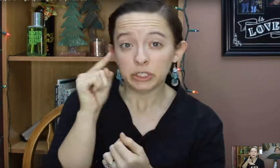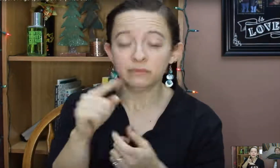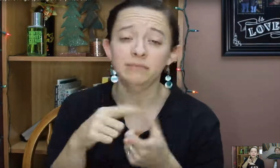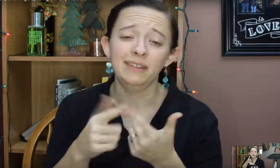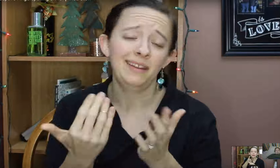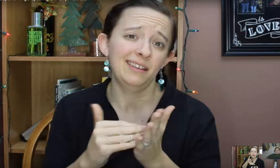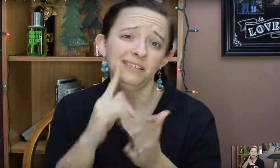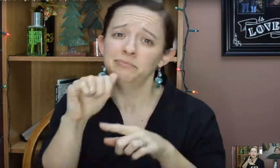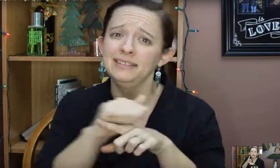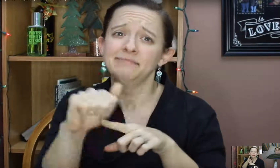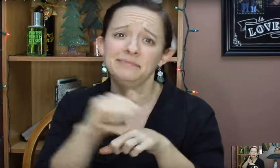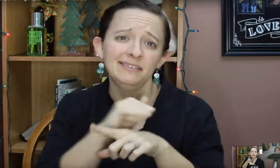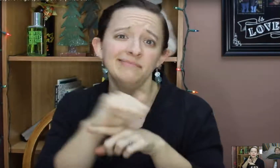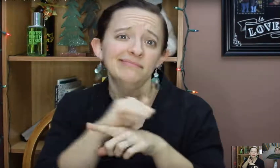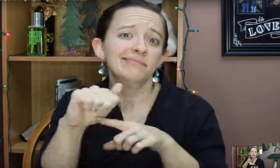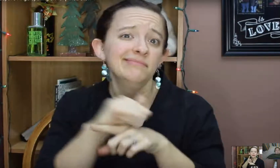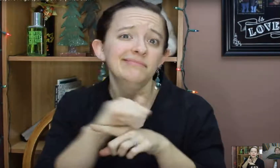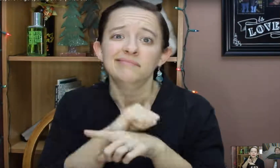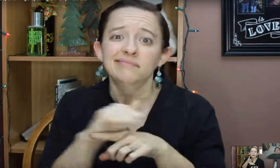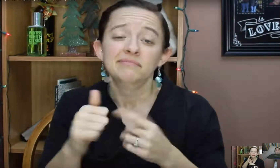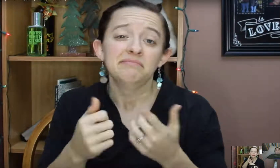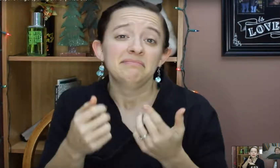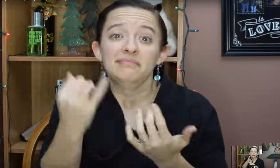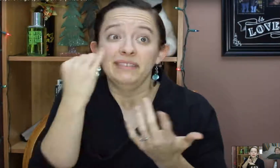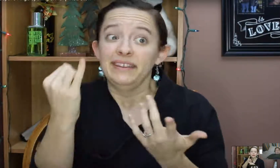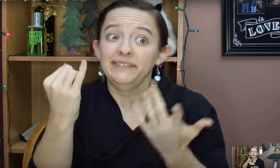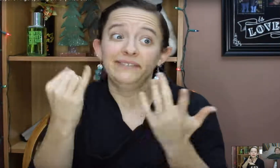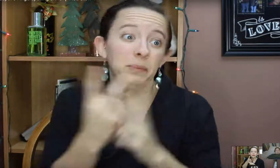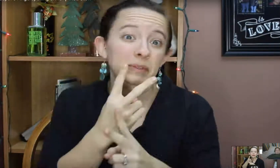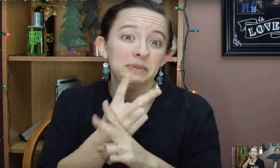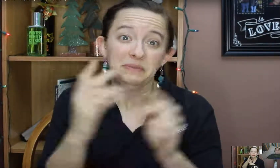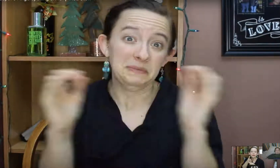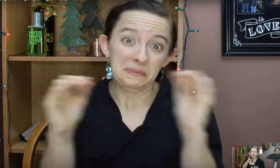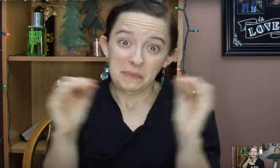And if you use those context clues to practice and practice and practice and all of these tips that I've given you,